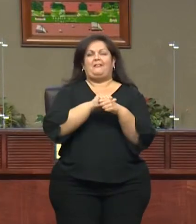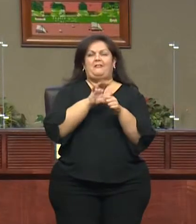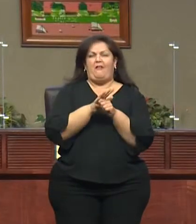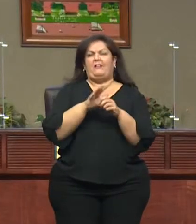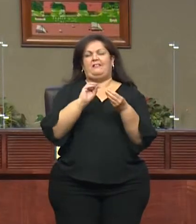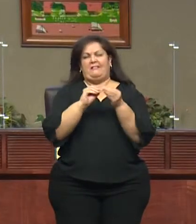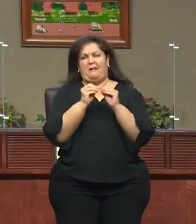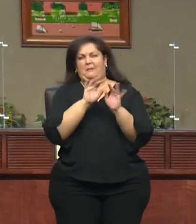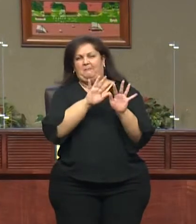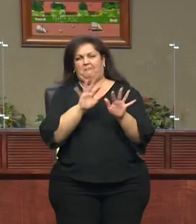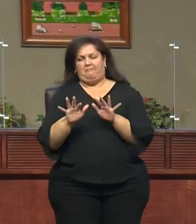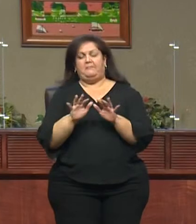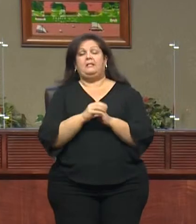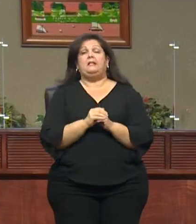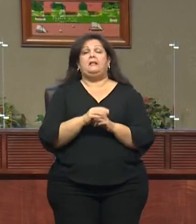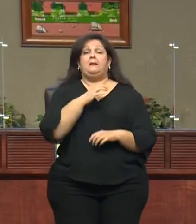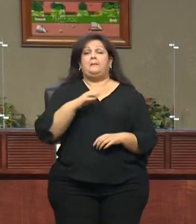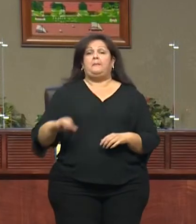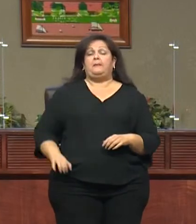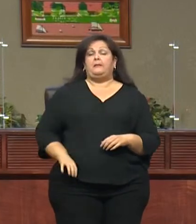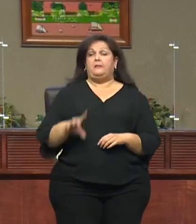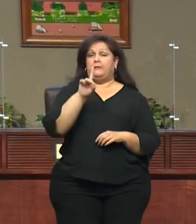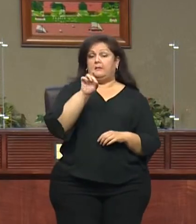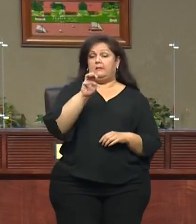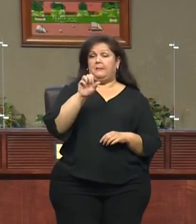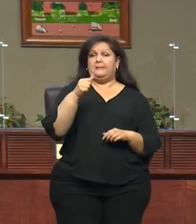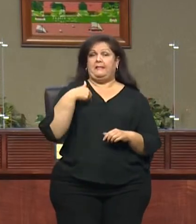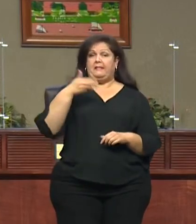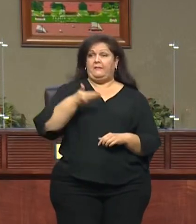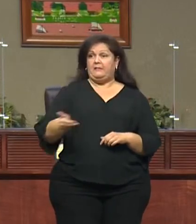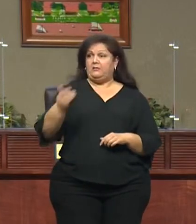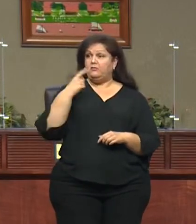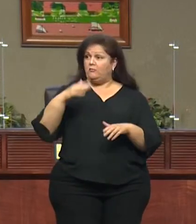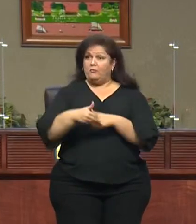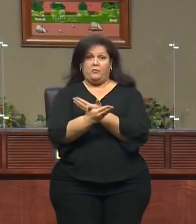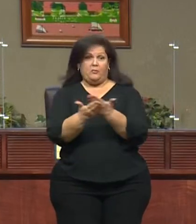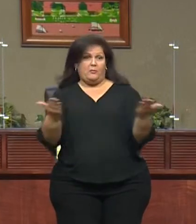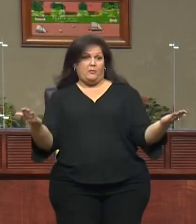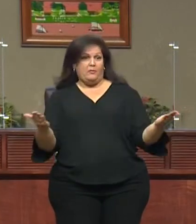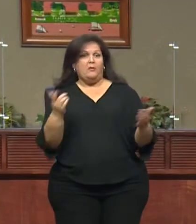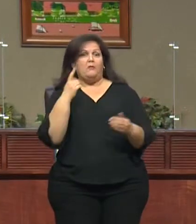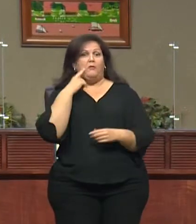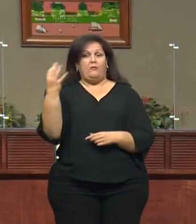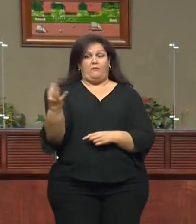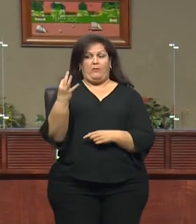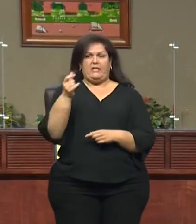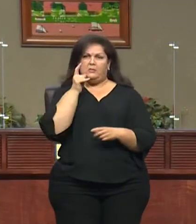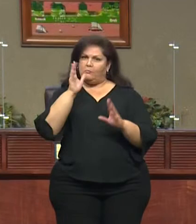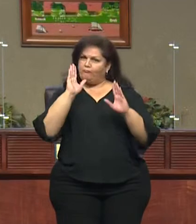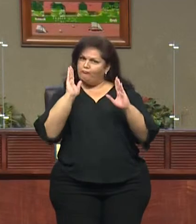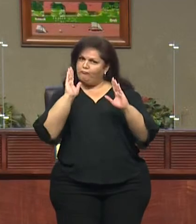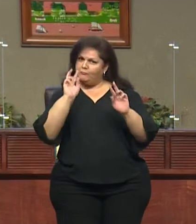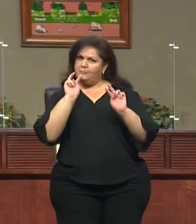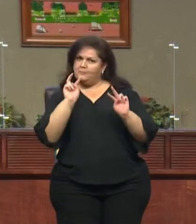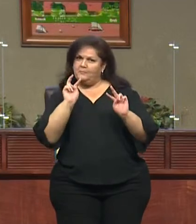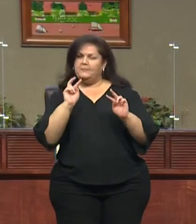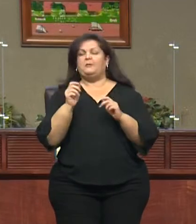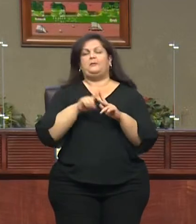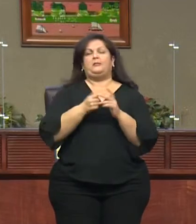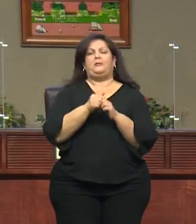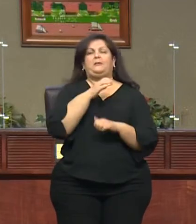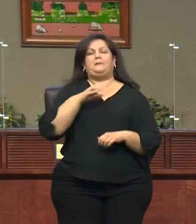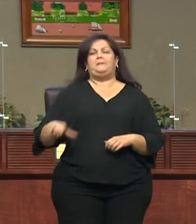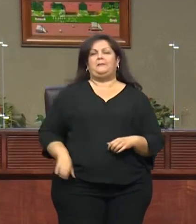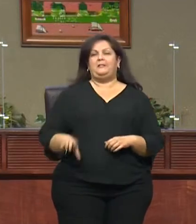the state. Mayor Demings also has an invitation for you all, media members, on Friday, so pay attention. We begin with Mayor Demings. Mayor?